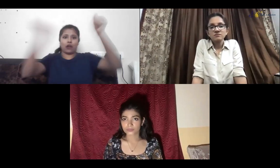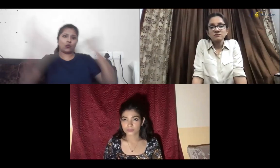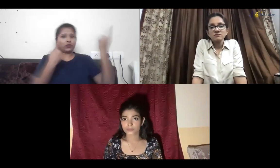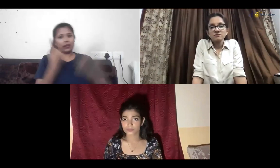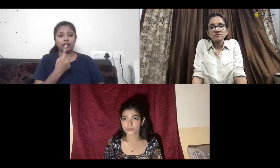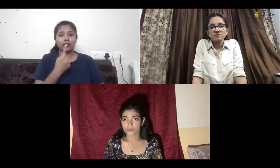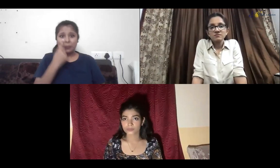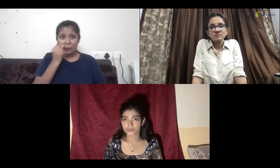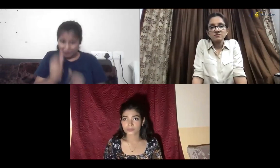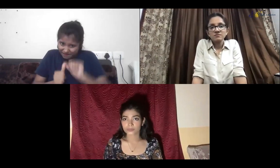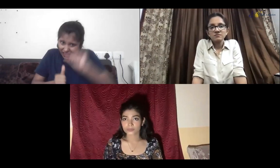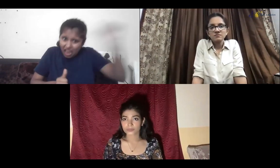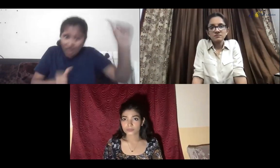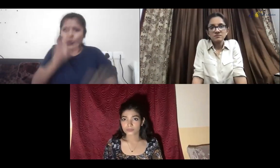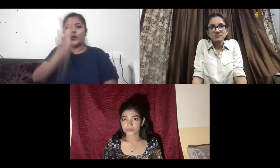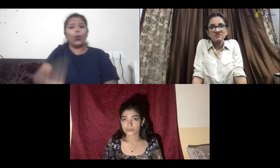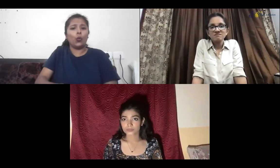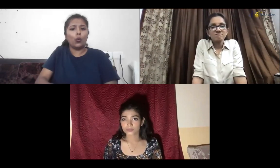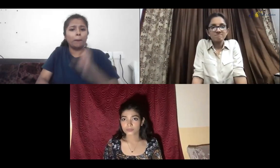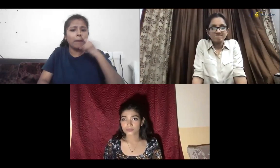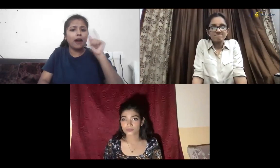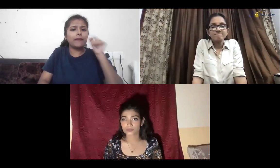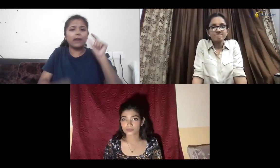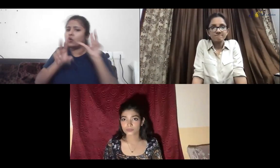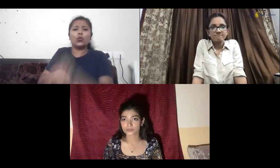go outside in the far places from this. So